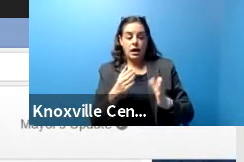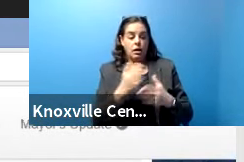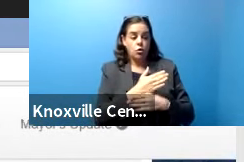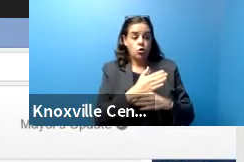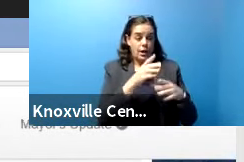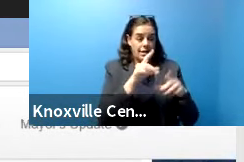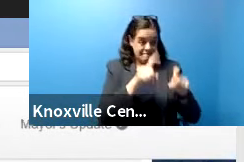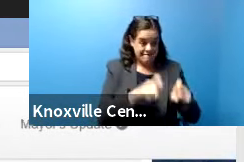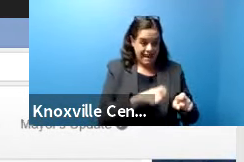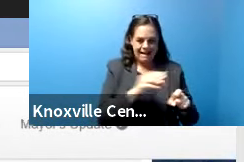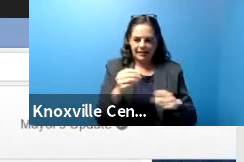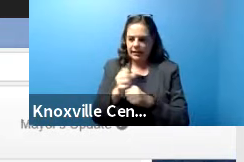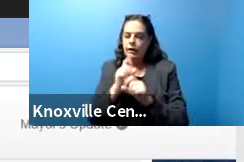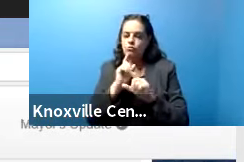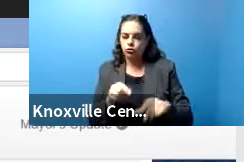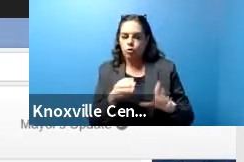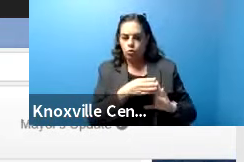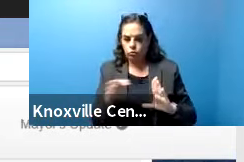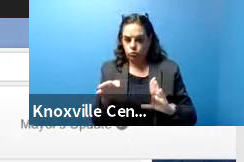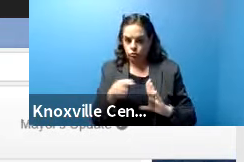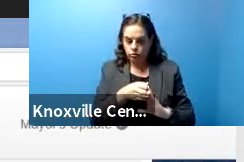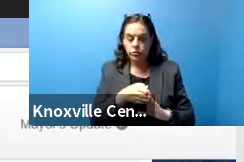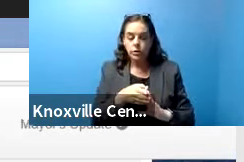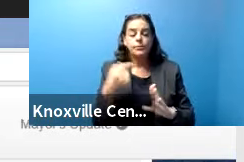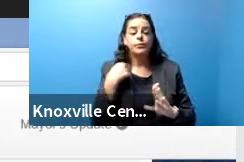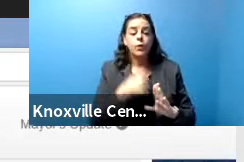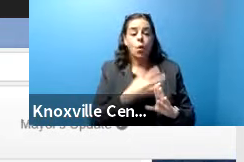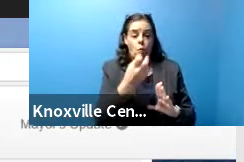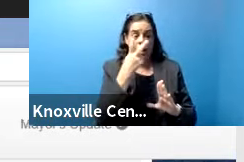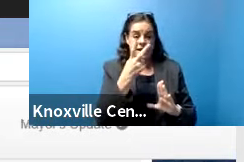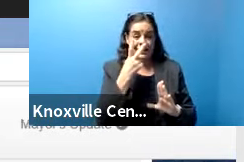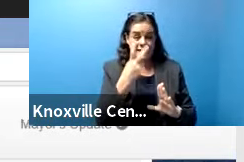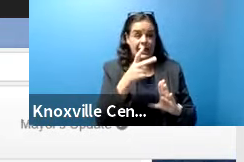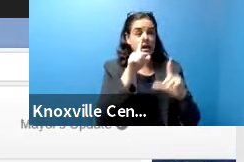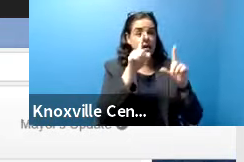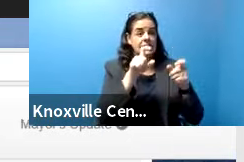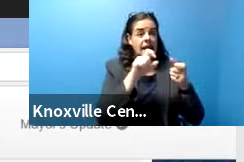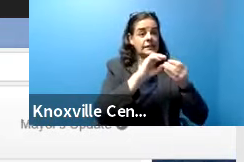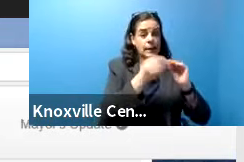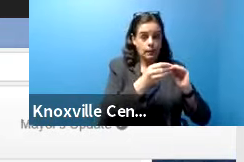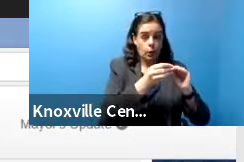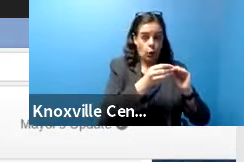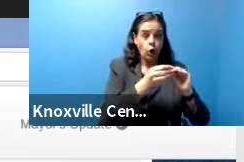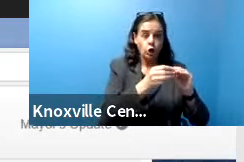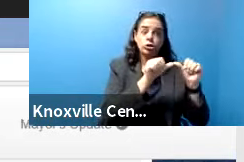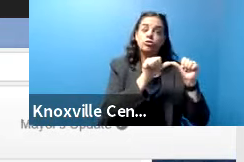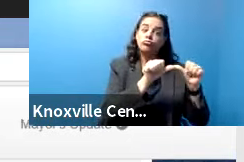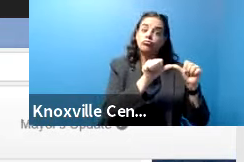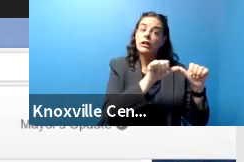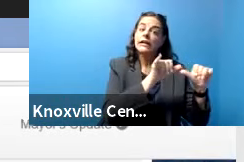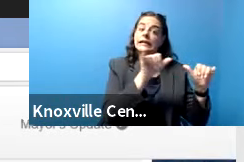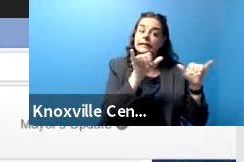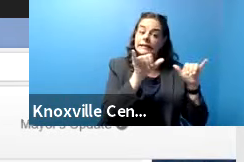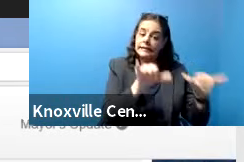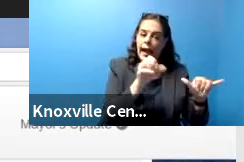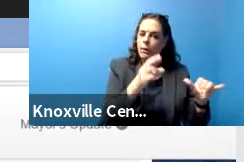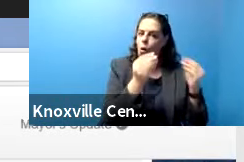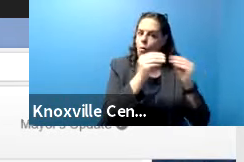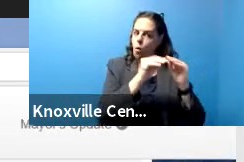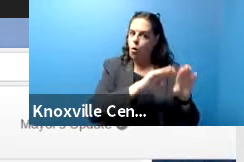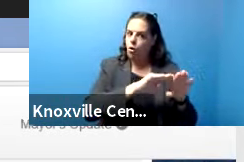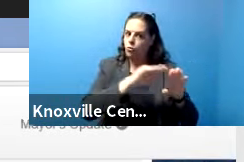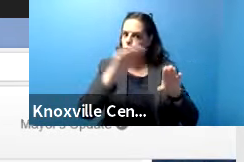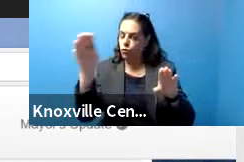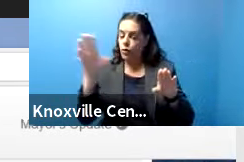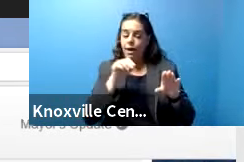lab report data. What we want to see is the amount of testing staying the same or going up, and lab reporting time staying the